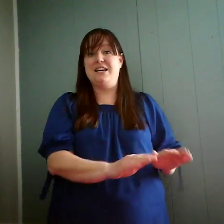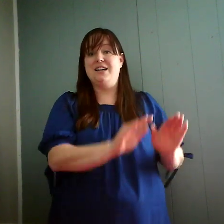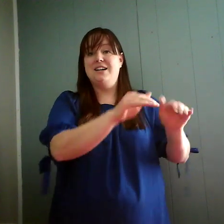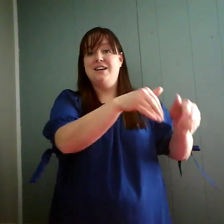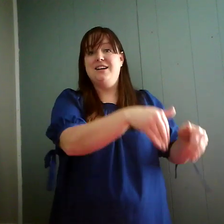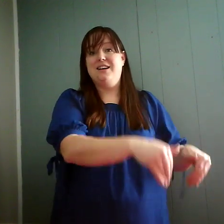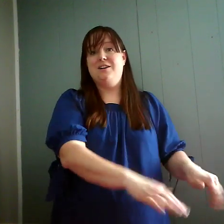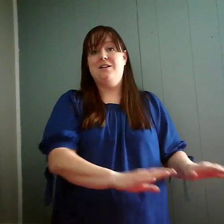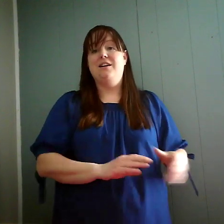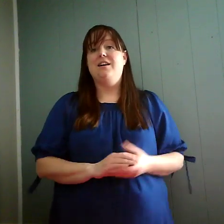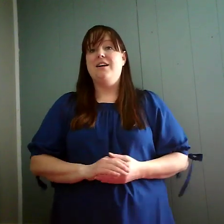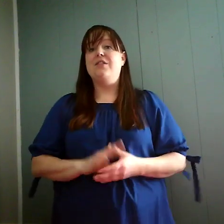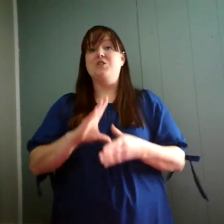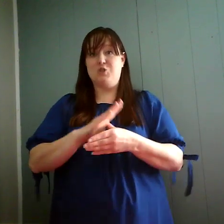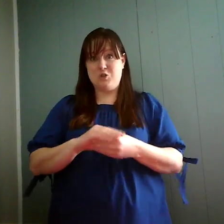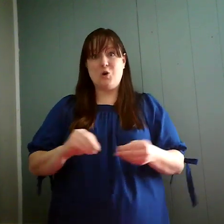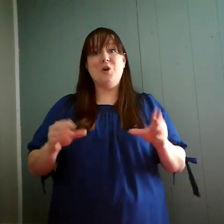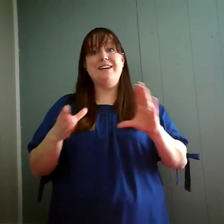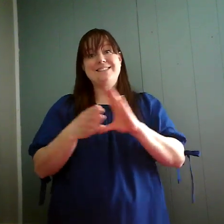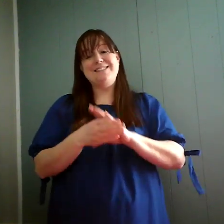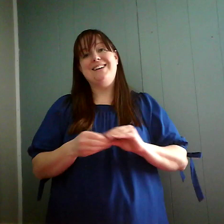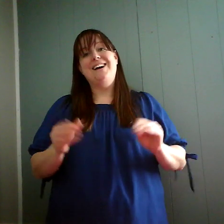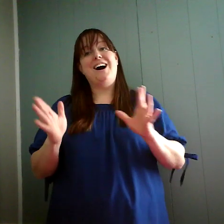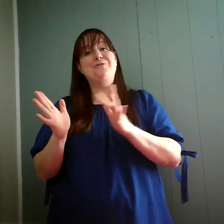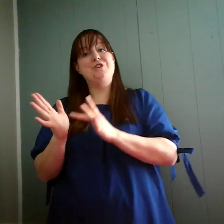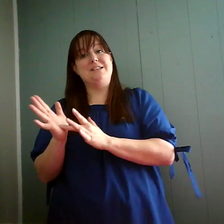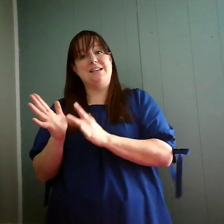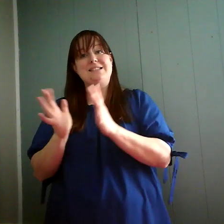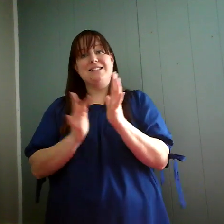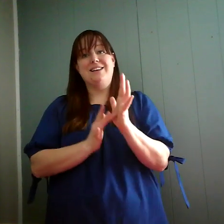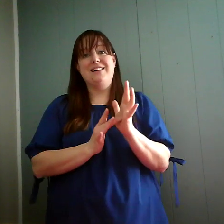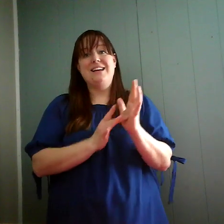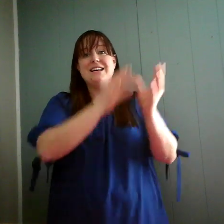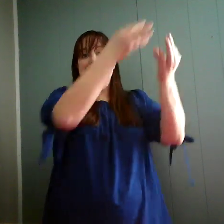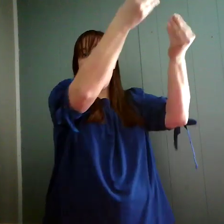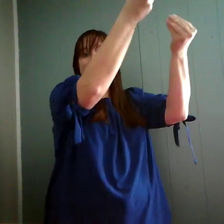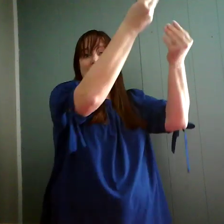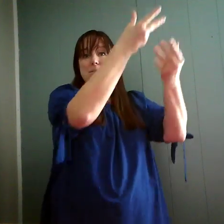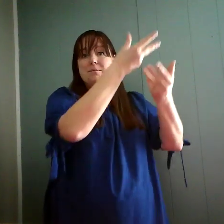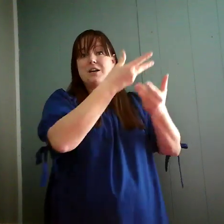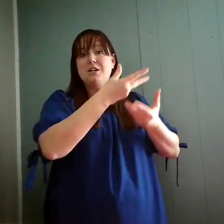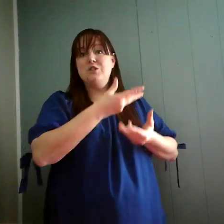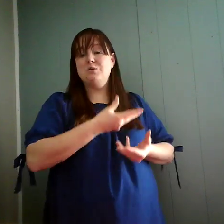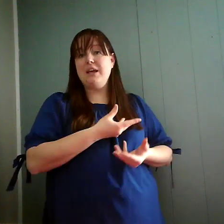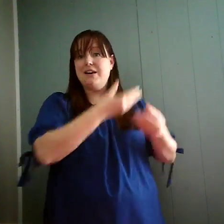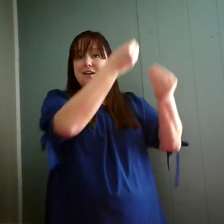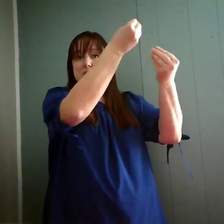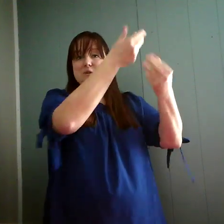sea. Then stories of Jesus. Tell them to me. Again, we're doing